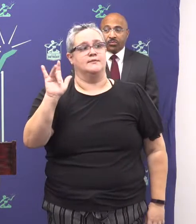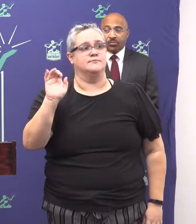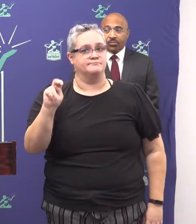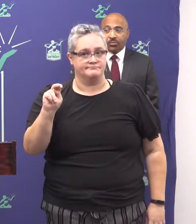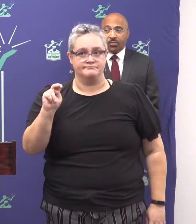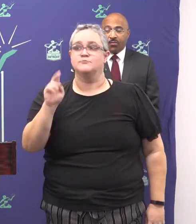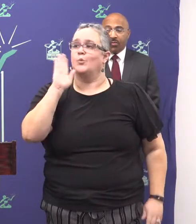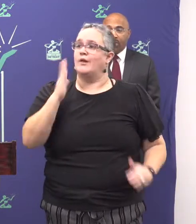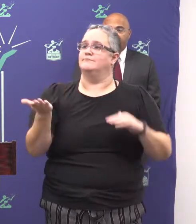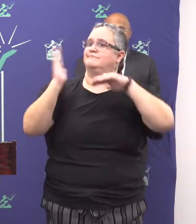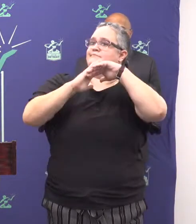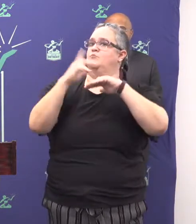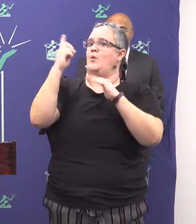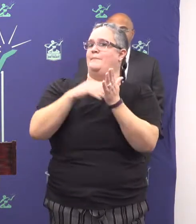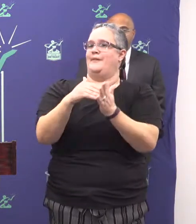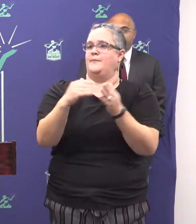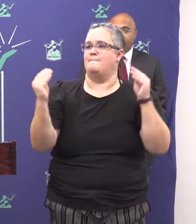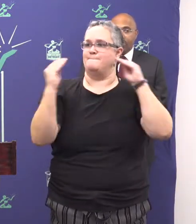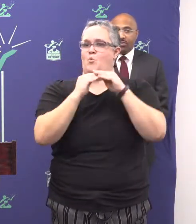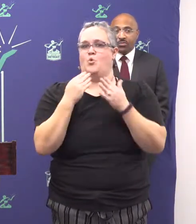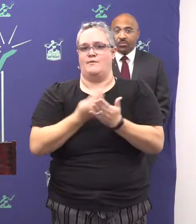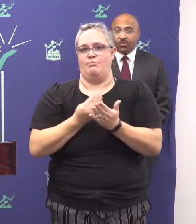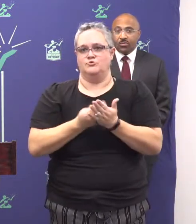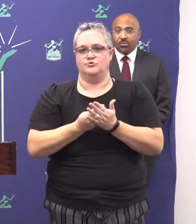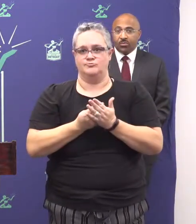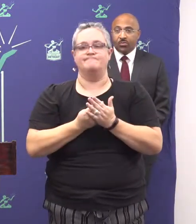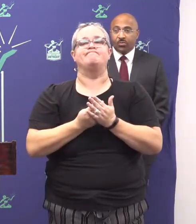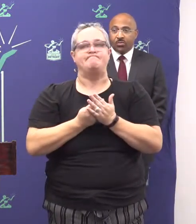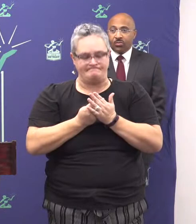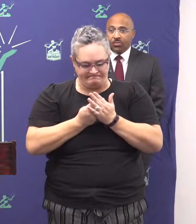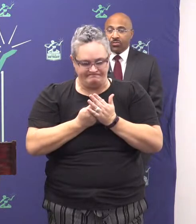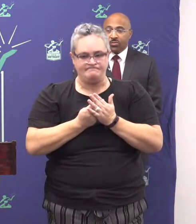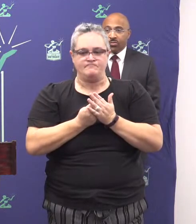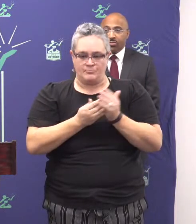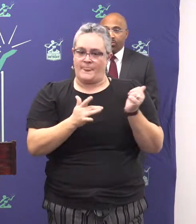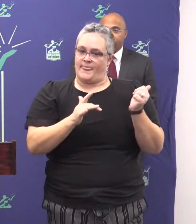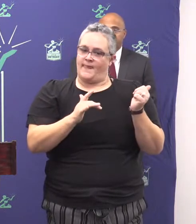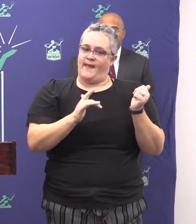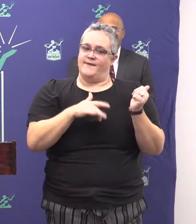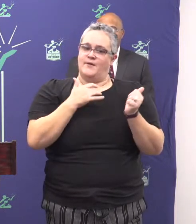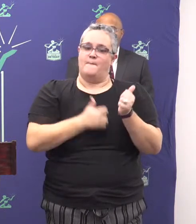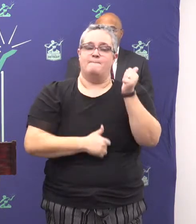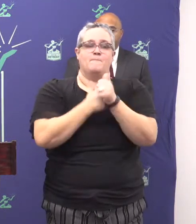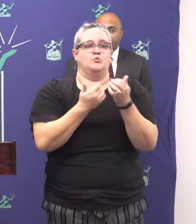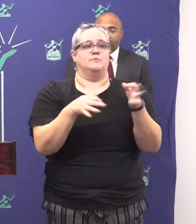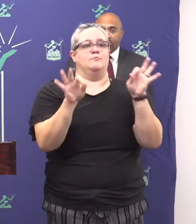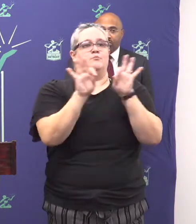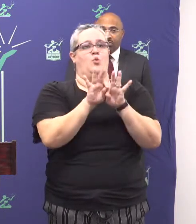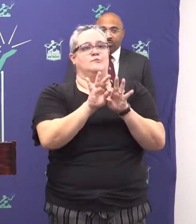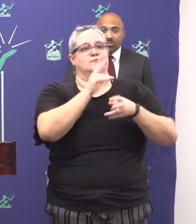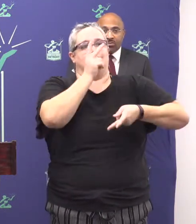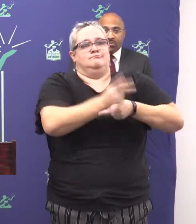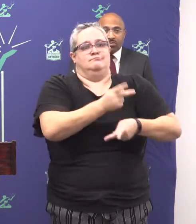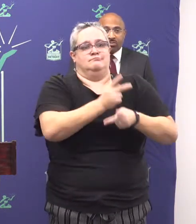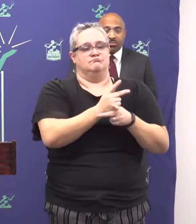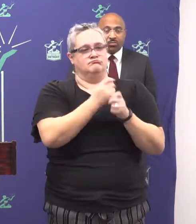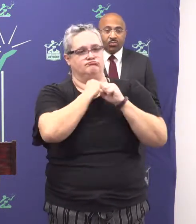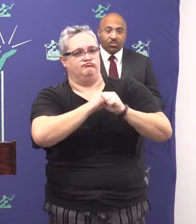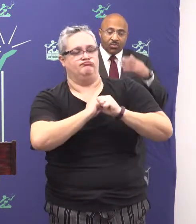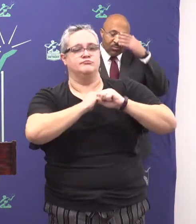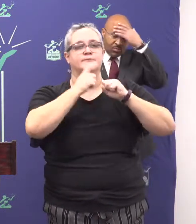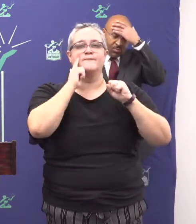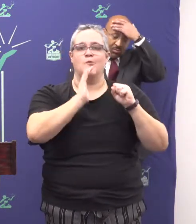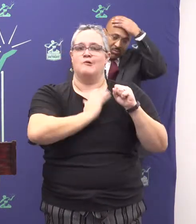be $1 million more. I felt that the security of our disabled community was worth it.